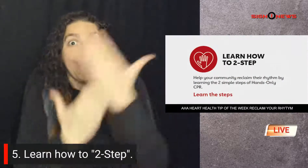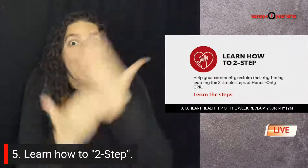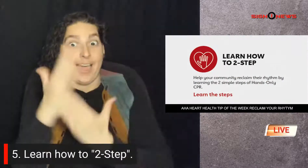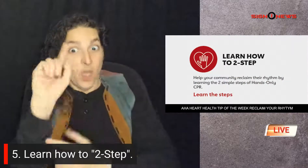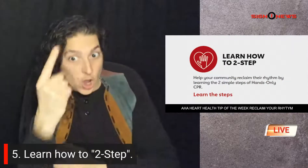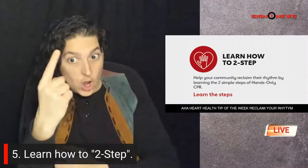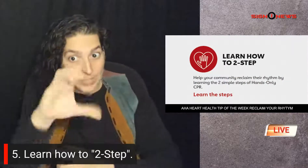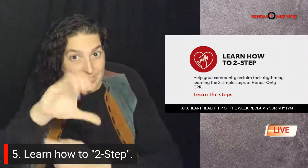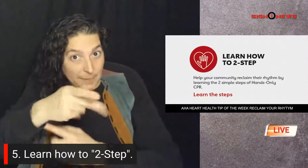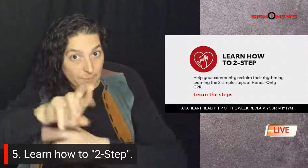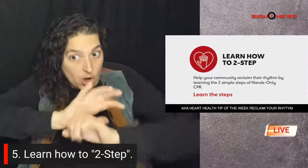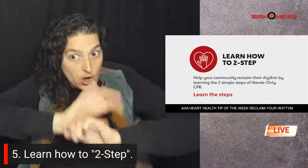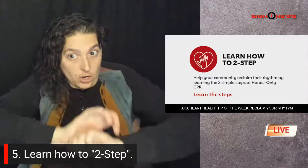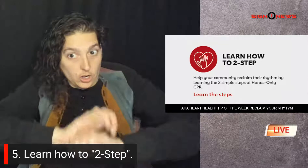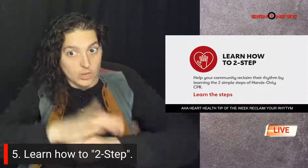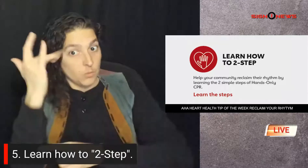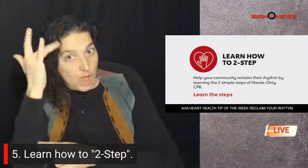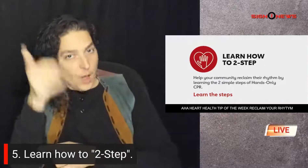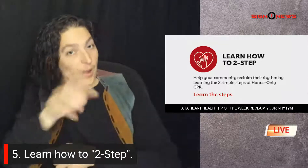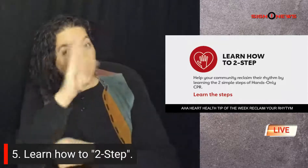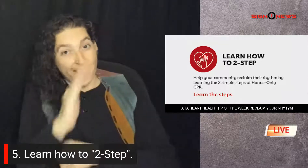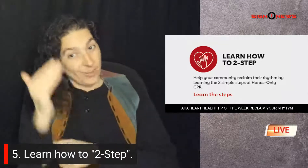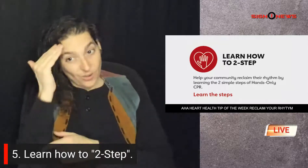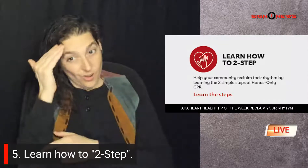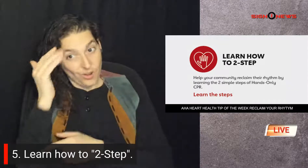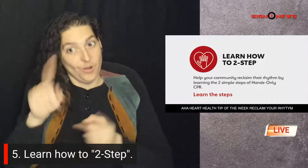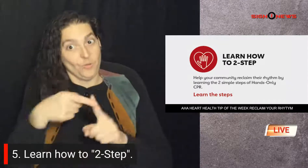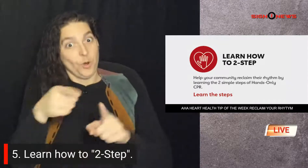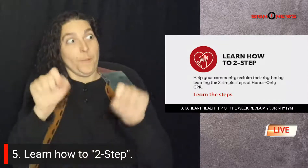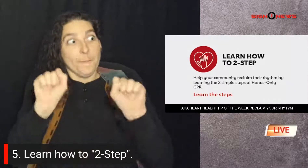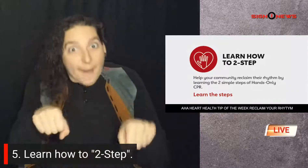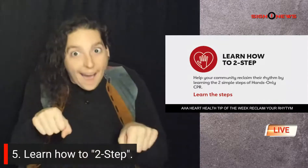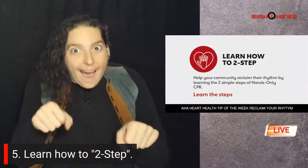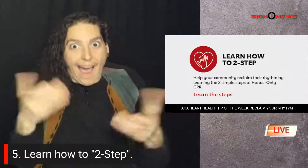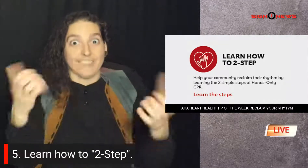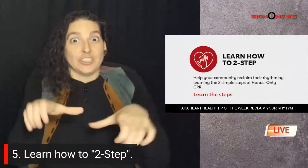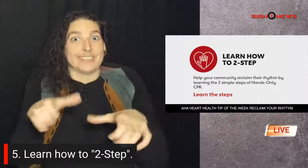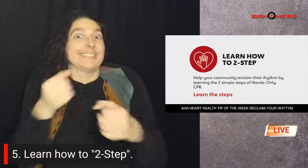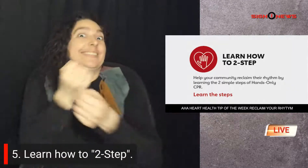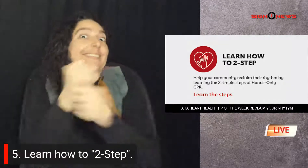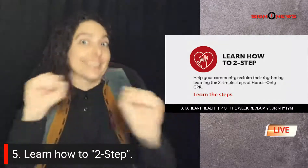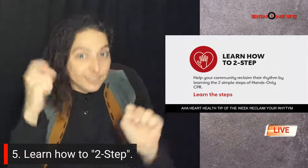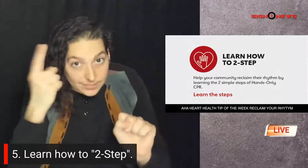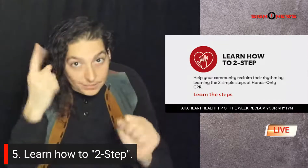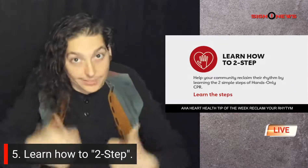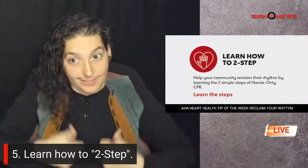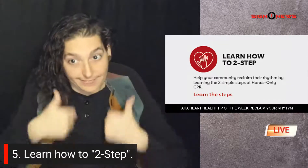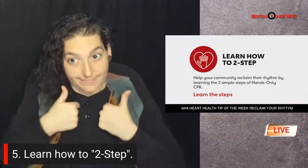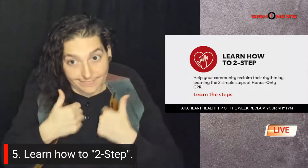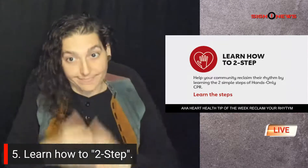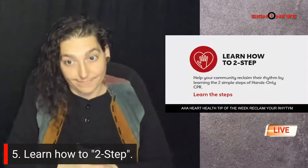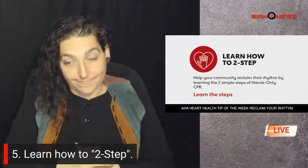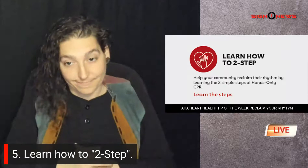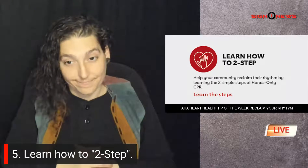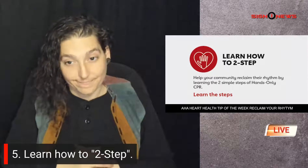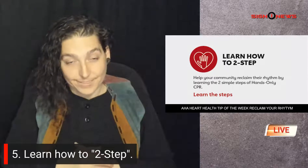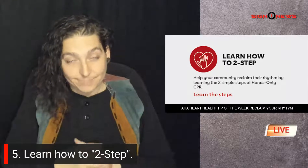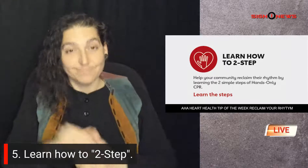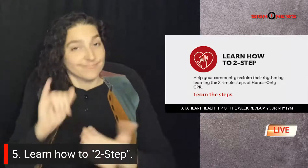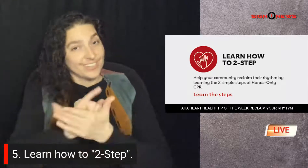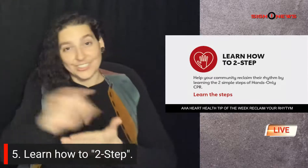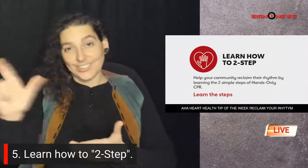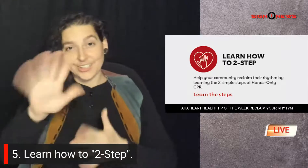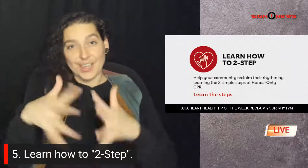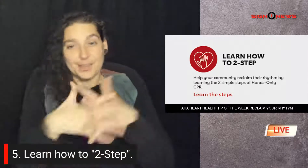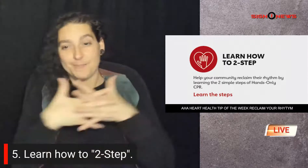page on December 16th, showing you the 2 simple steps of hands-on only CPR, because you never know when you may have